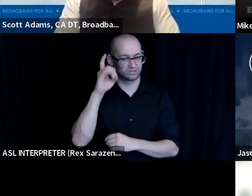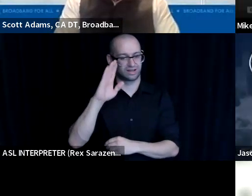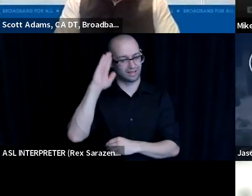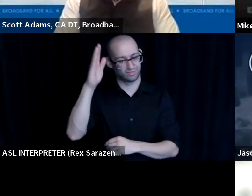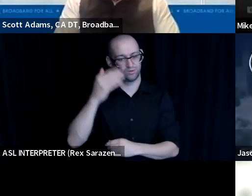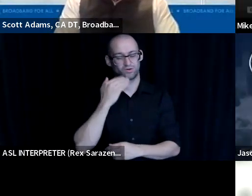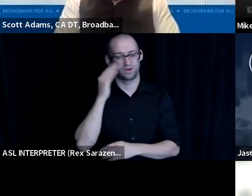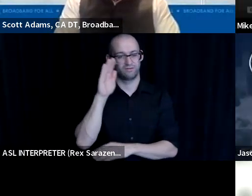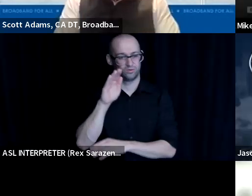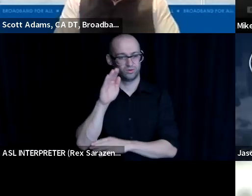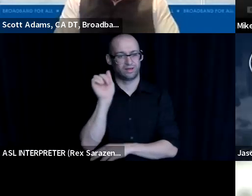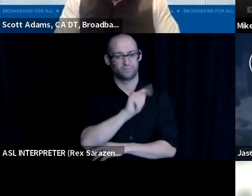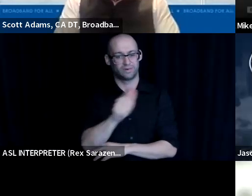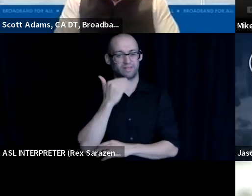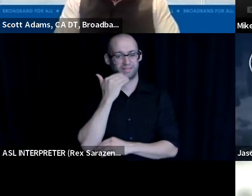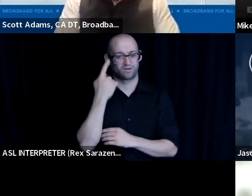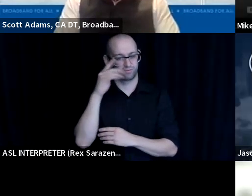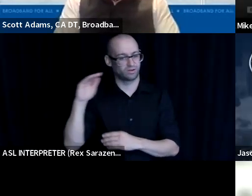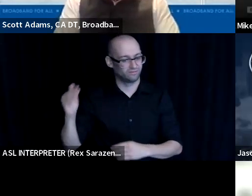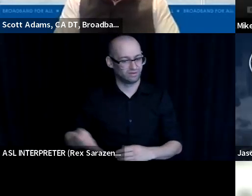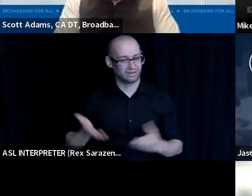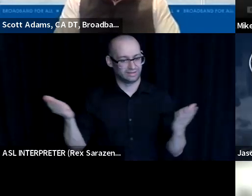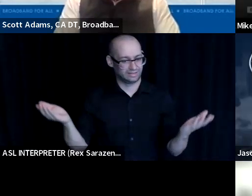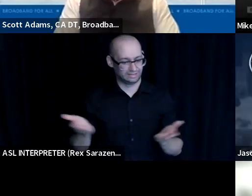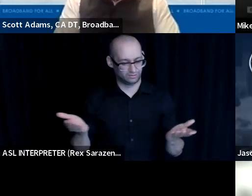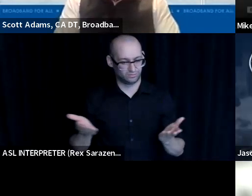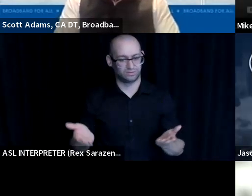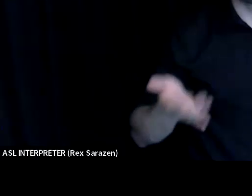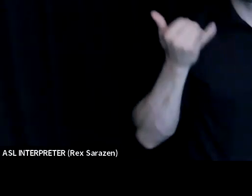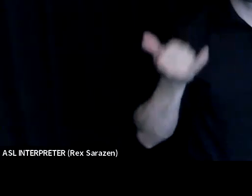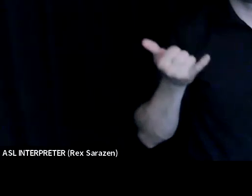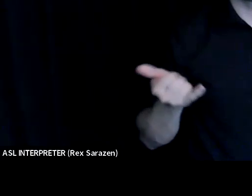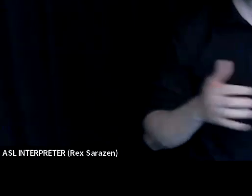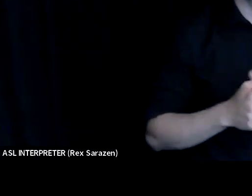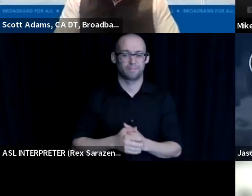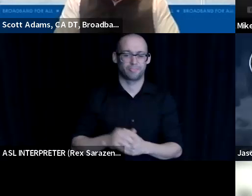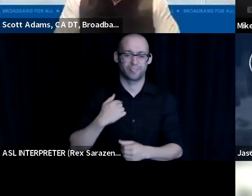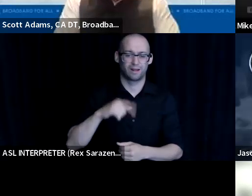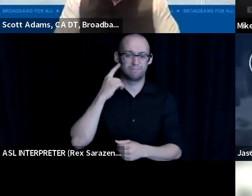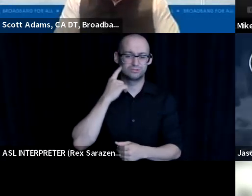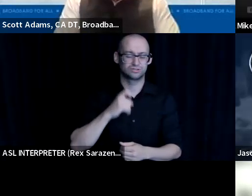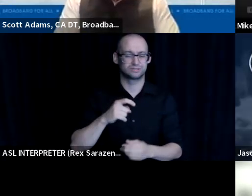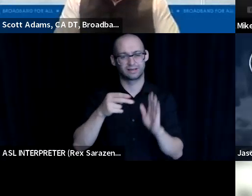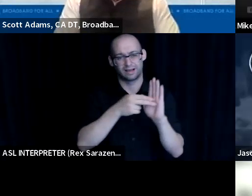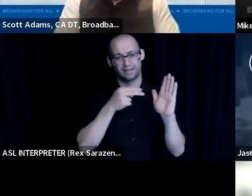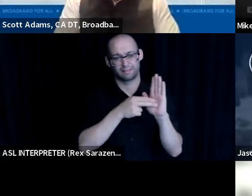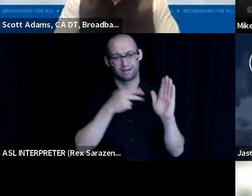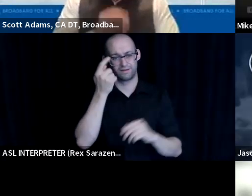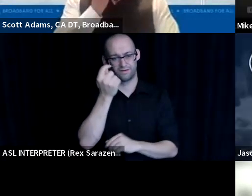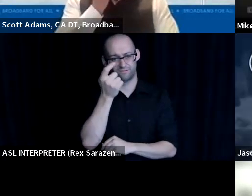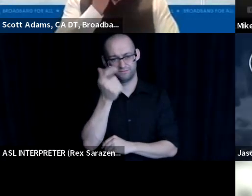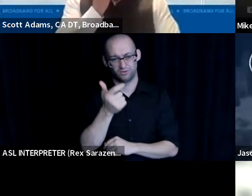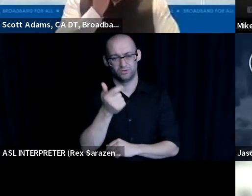afternoon, everyone. Thank you for the invitation to be here today. I'm just going to hit the highlights on a few